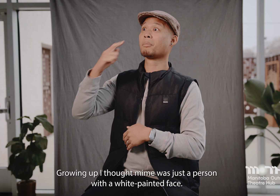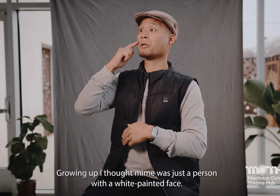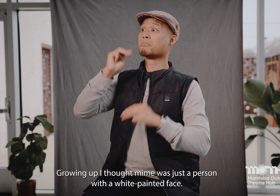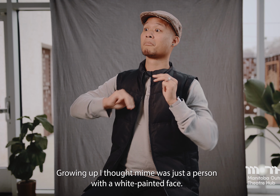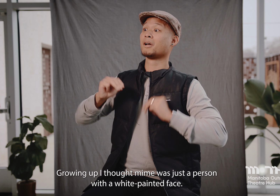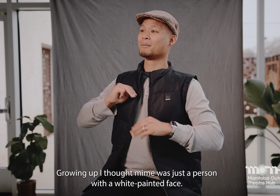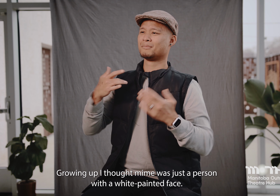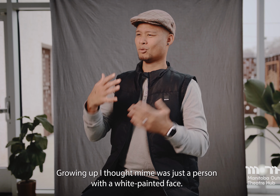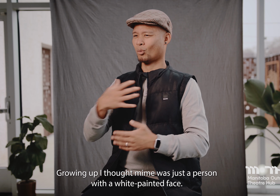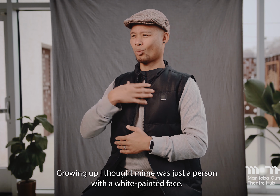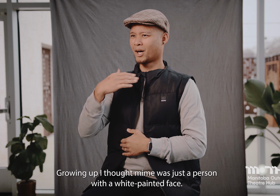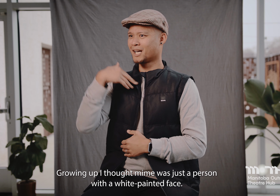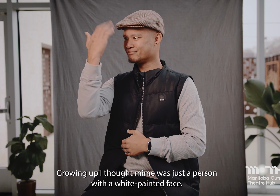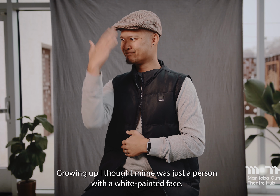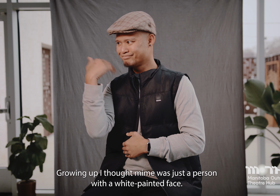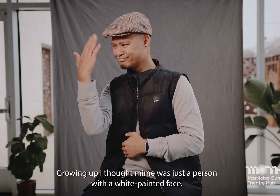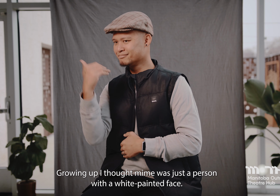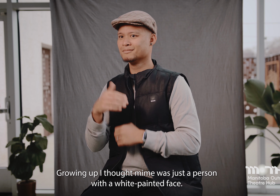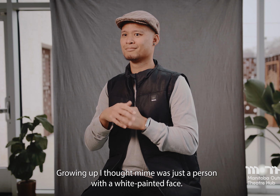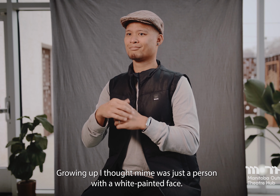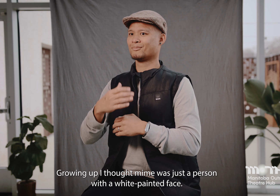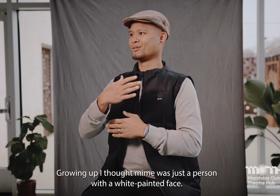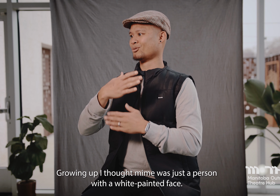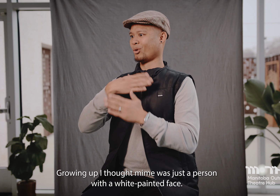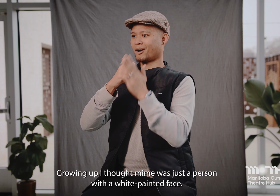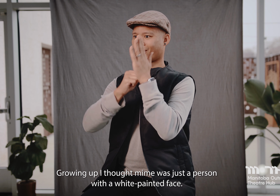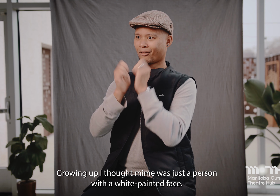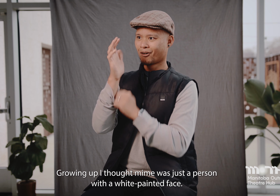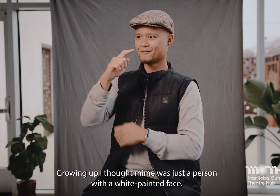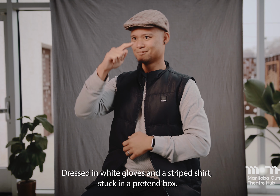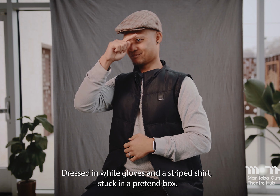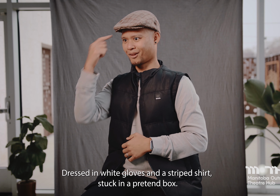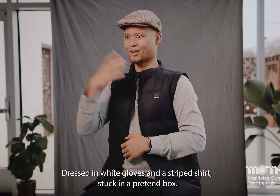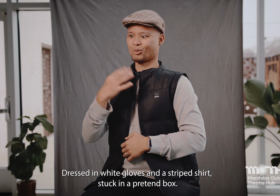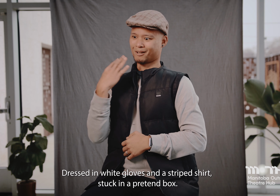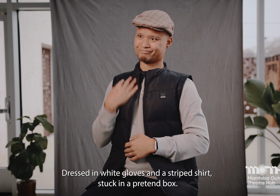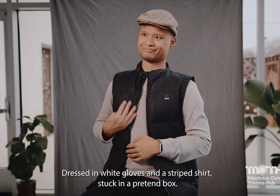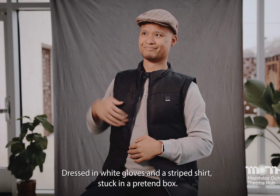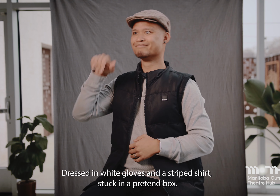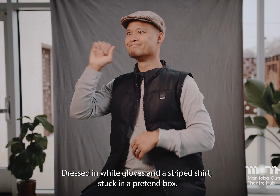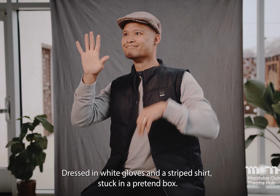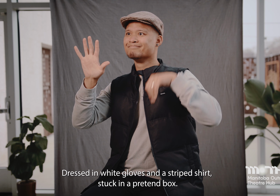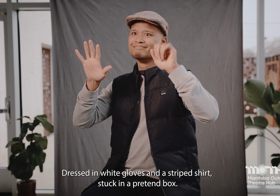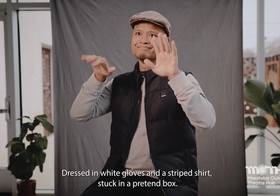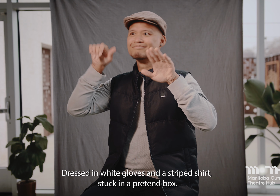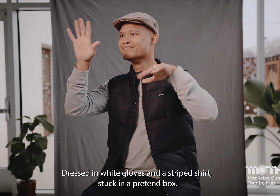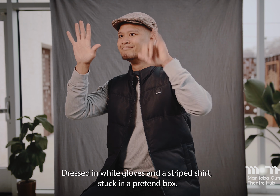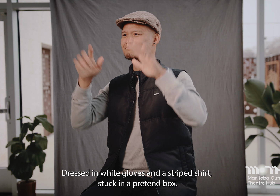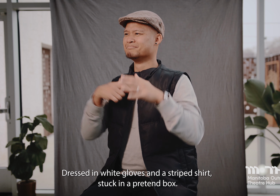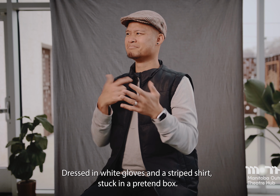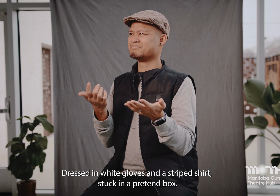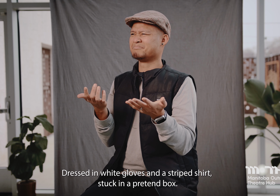Growing up, I thought mime was just a person with a white painted face, dressed in white gloves and a striped shirt stuck in a pretend box.